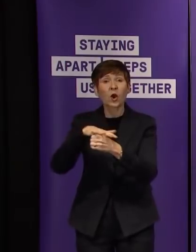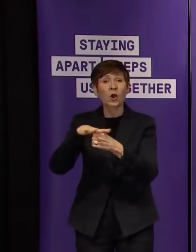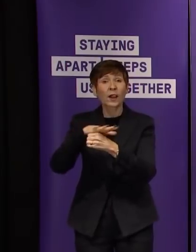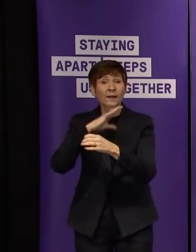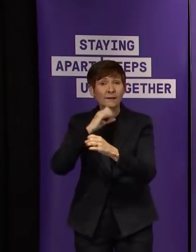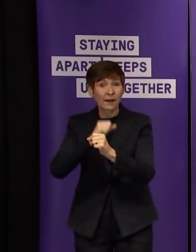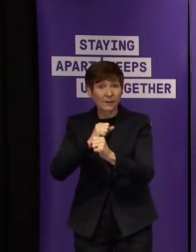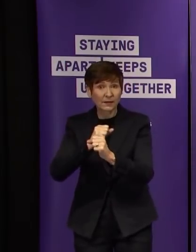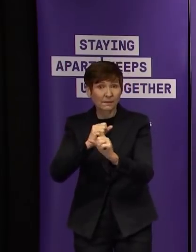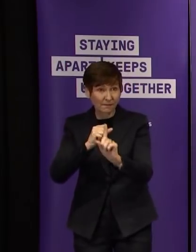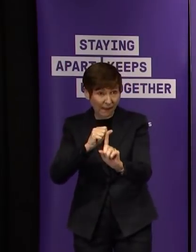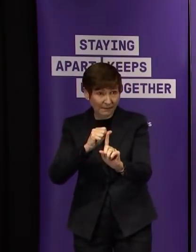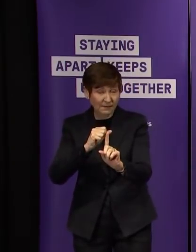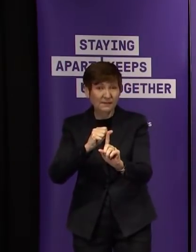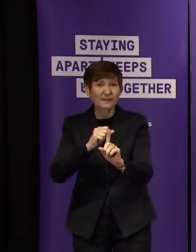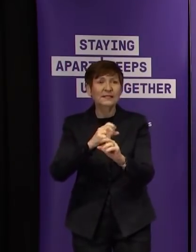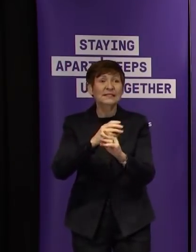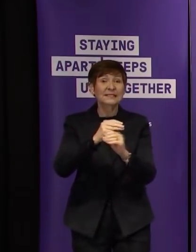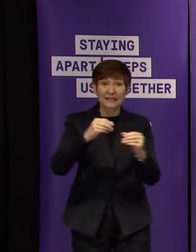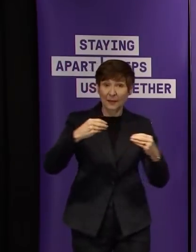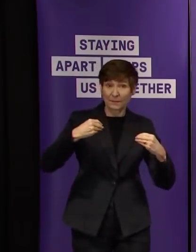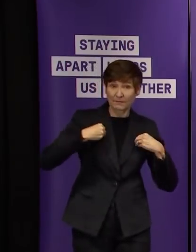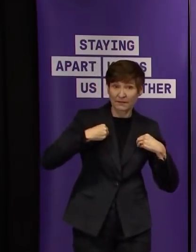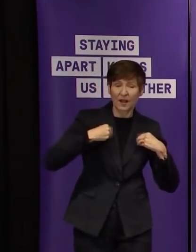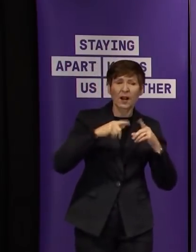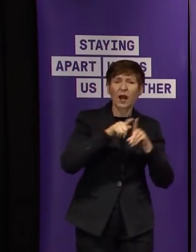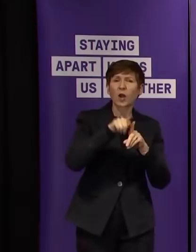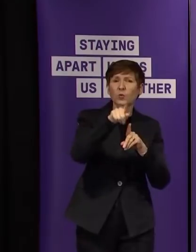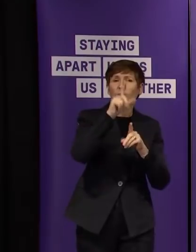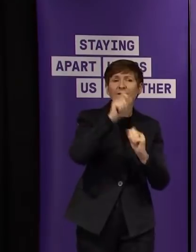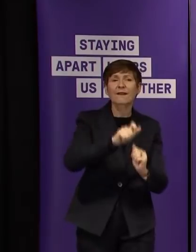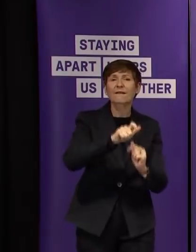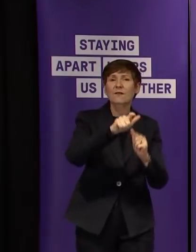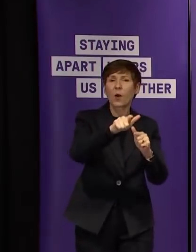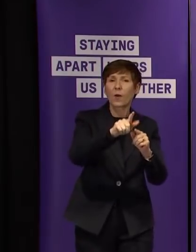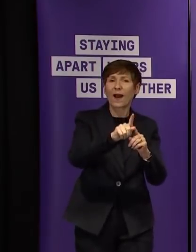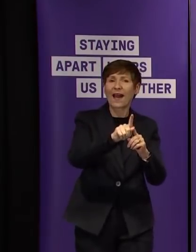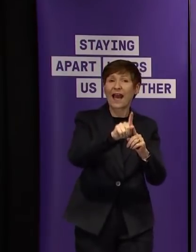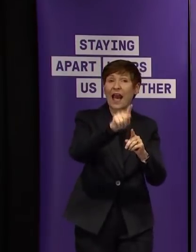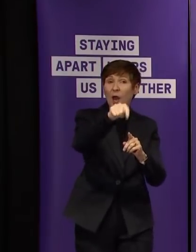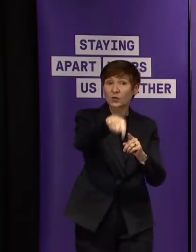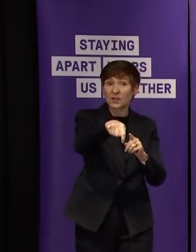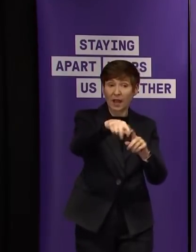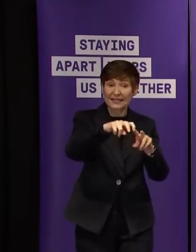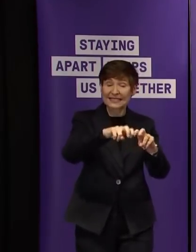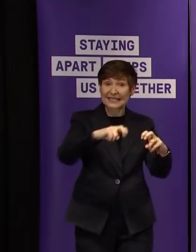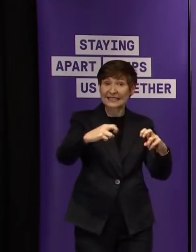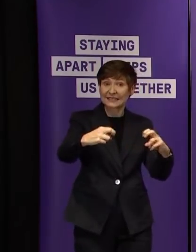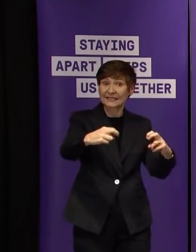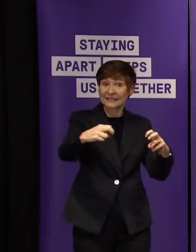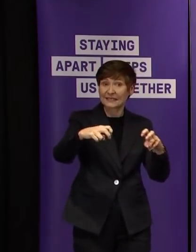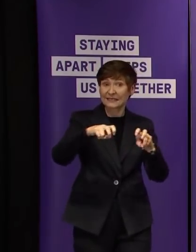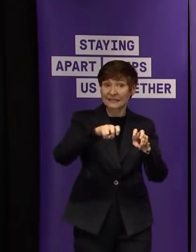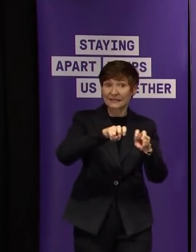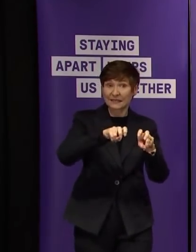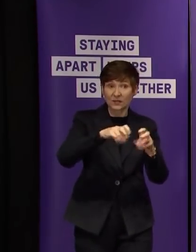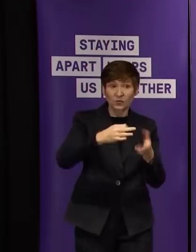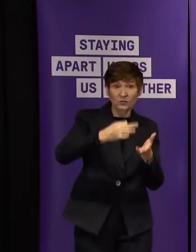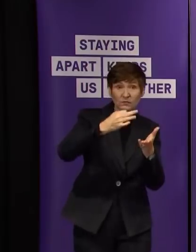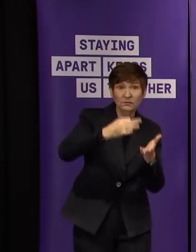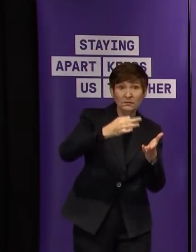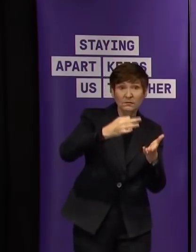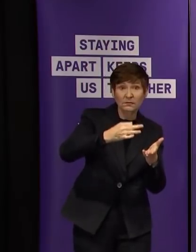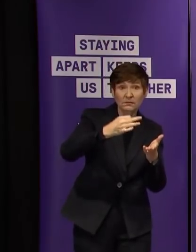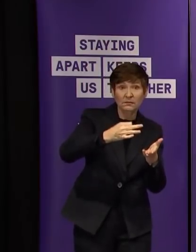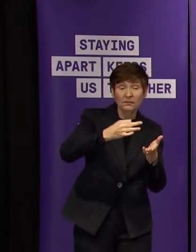outdoor dining, outdoor drinking, so whether it be seated or service, is not practical because they have a number of rules. If you look at